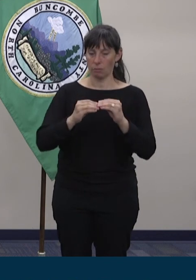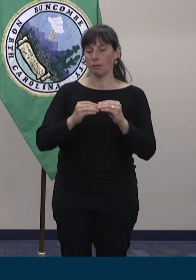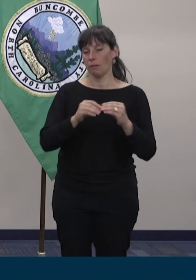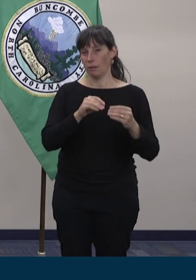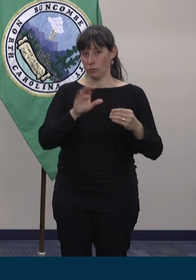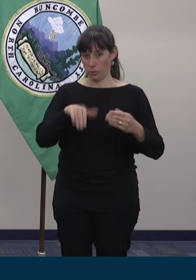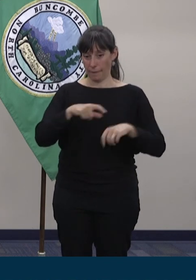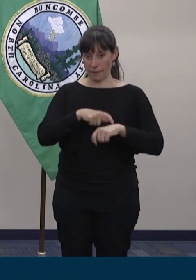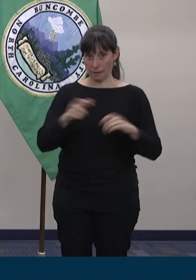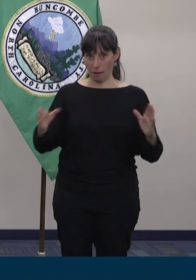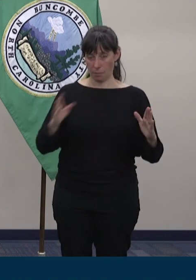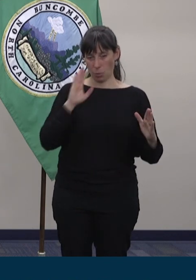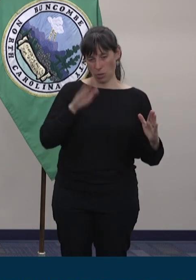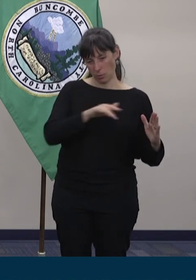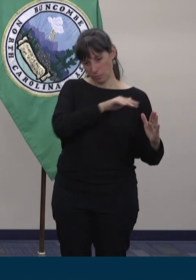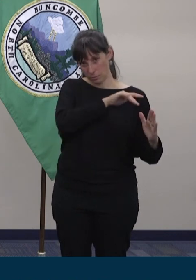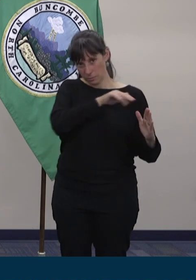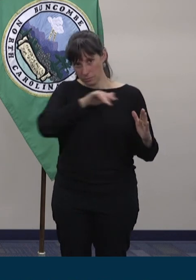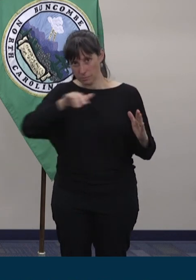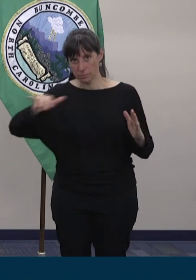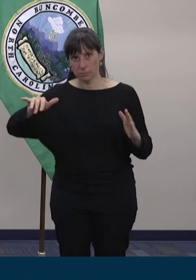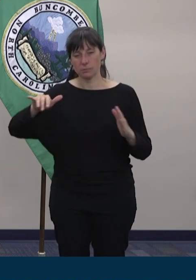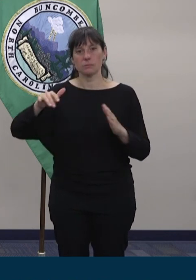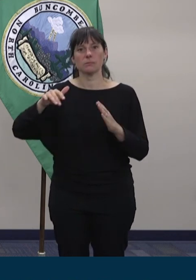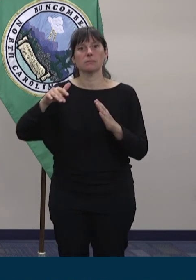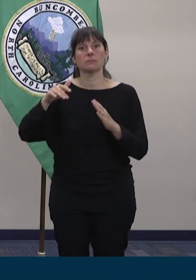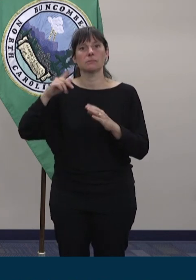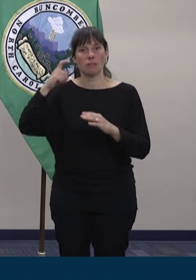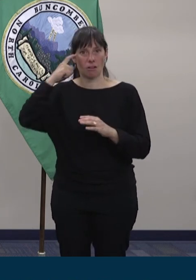will determine the best steps for Buncombe County.